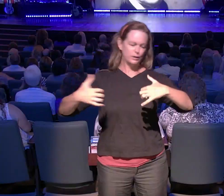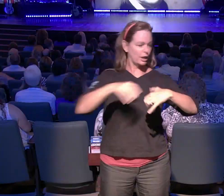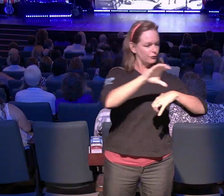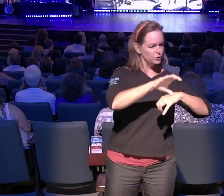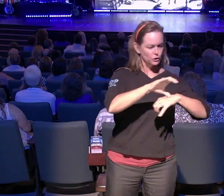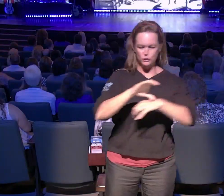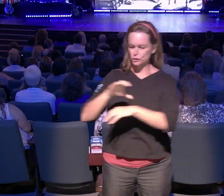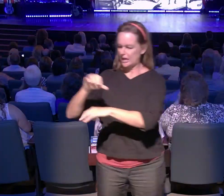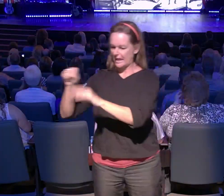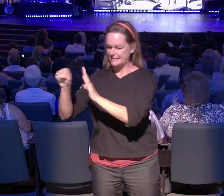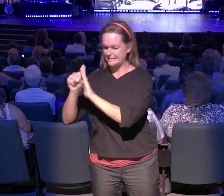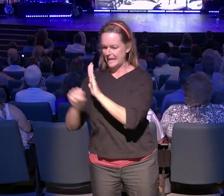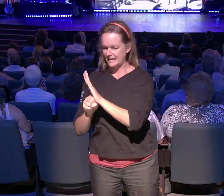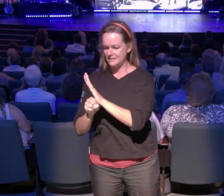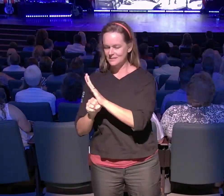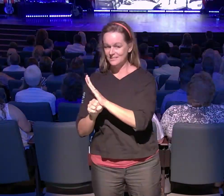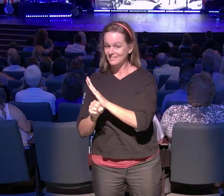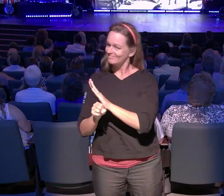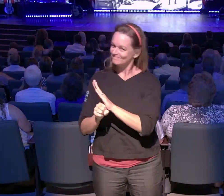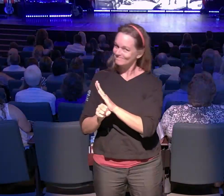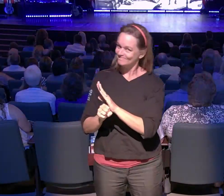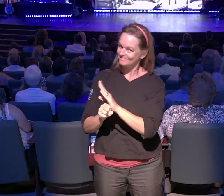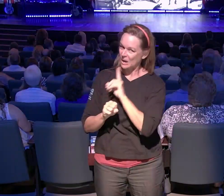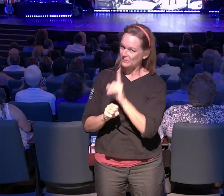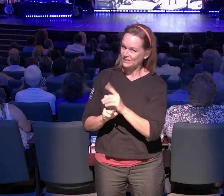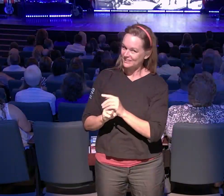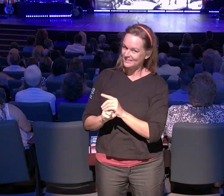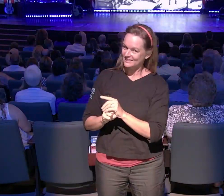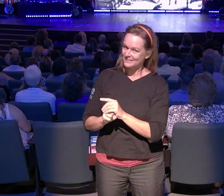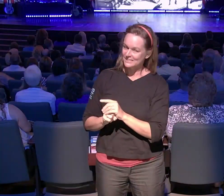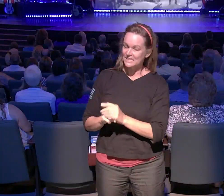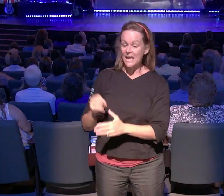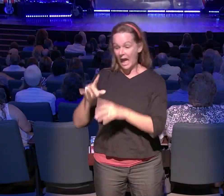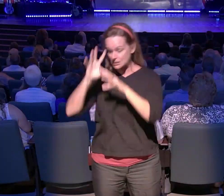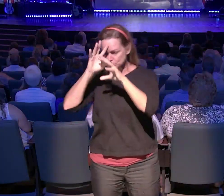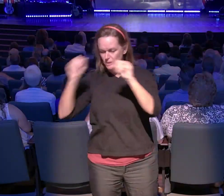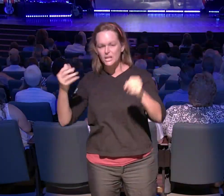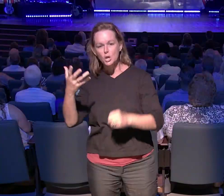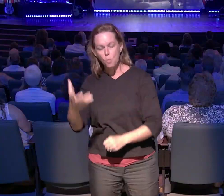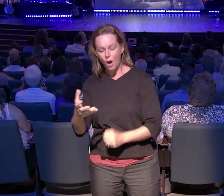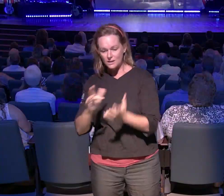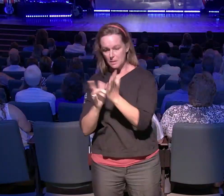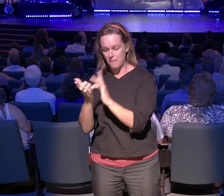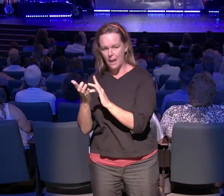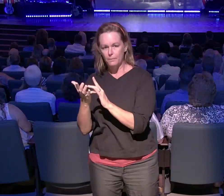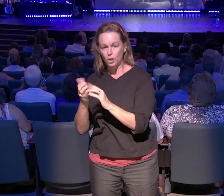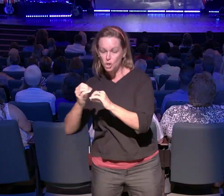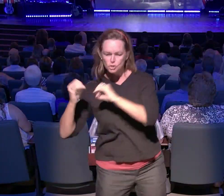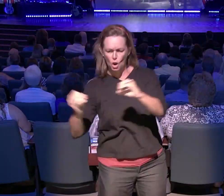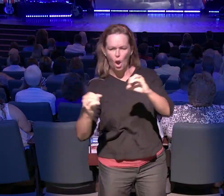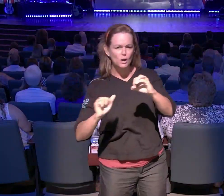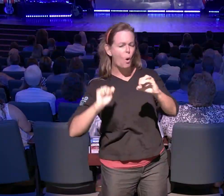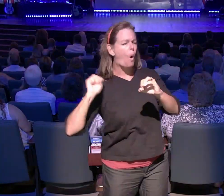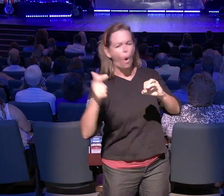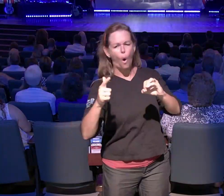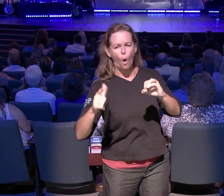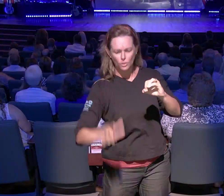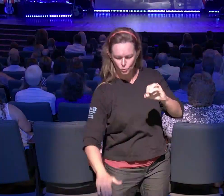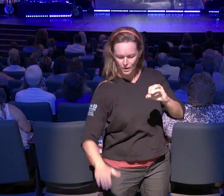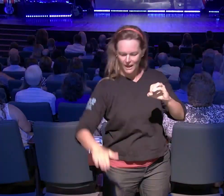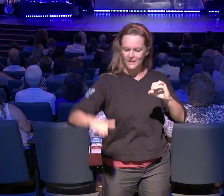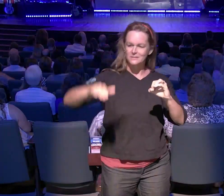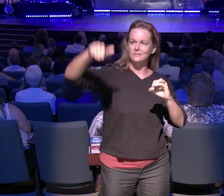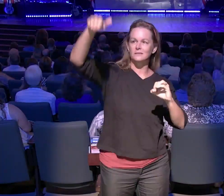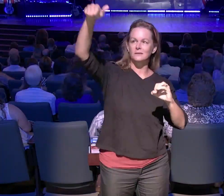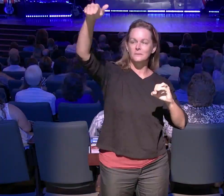church and state, was the same man who, as president, required that the Bible be taught in all grades of all classrooms here